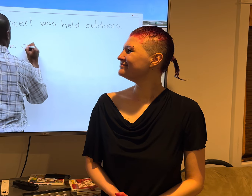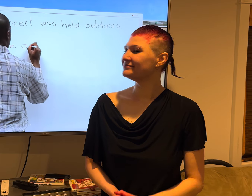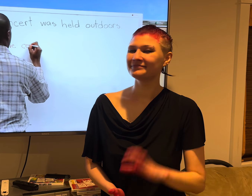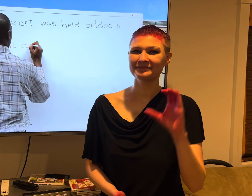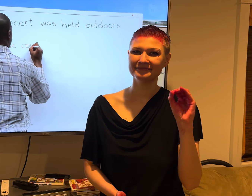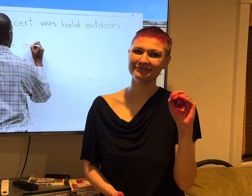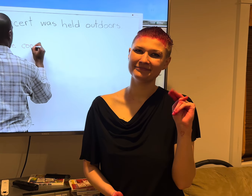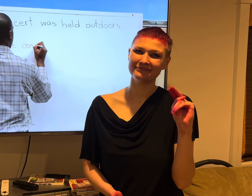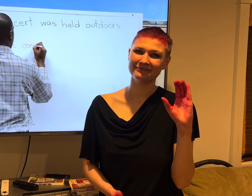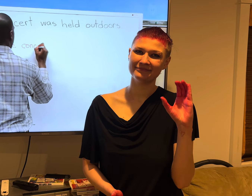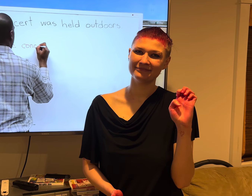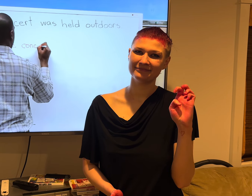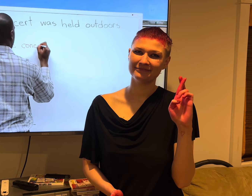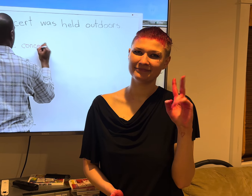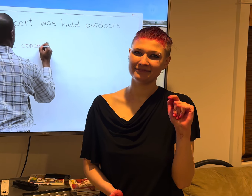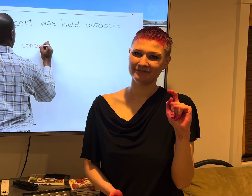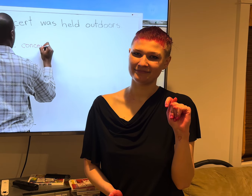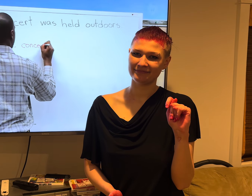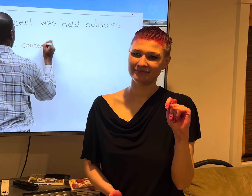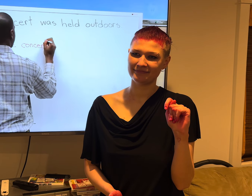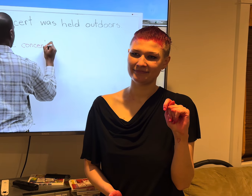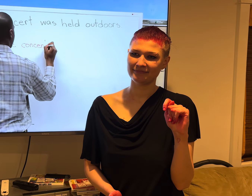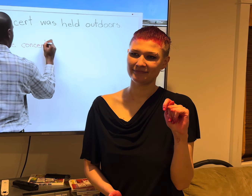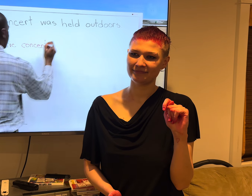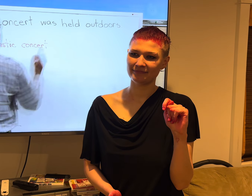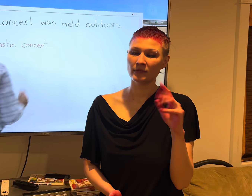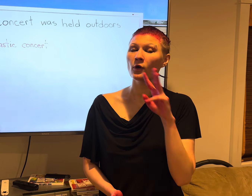Go ahead. Was held in Can everybody see that?